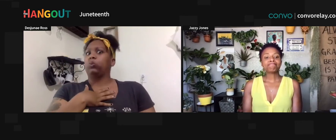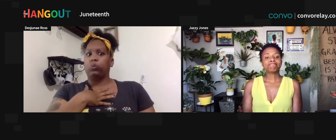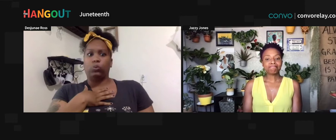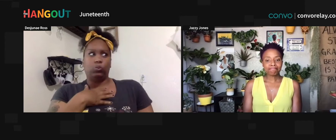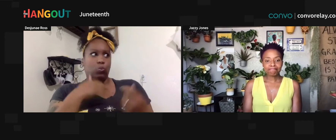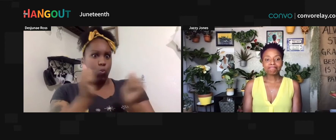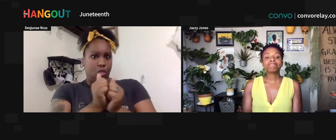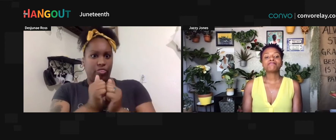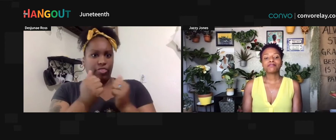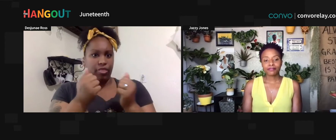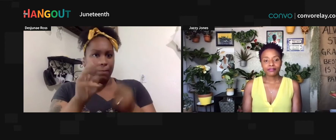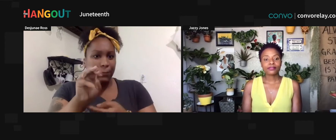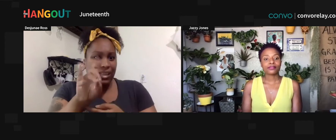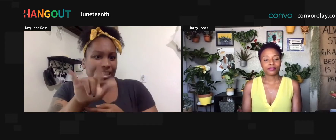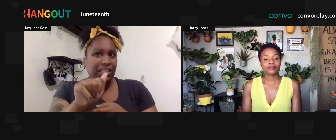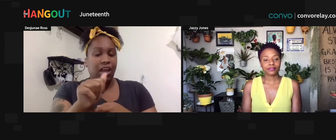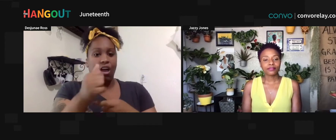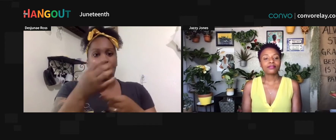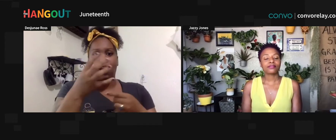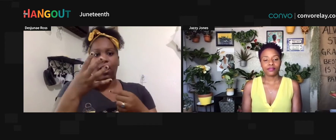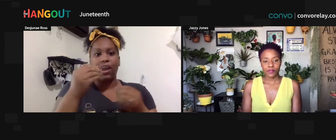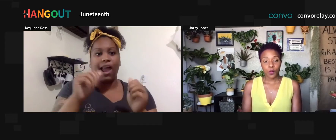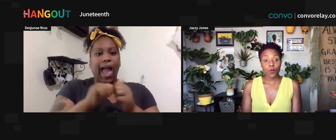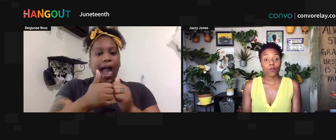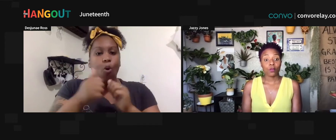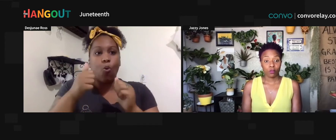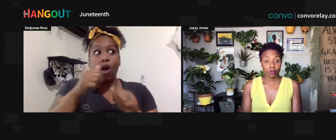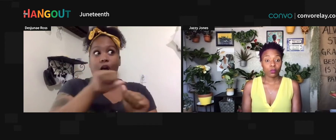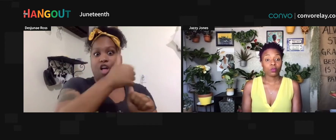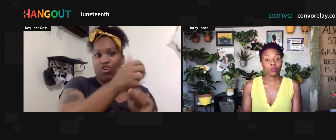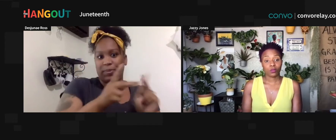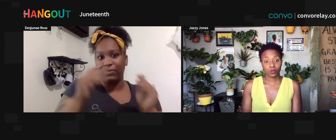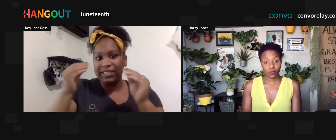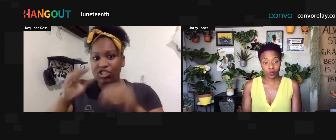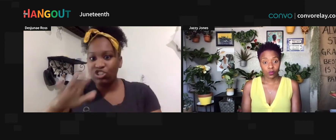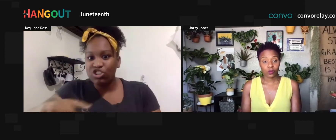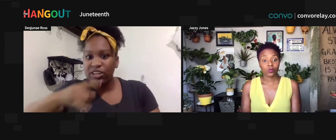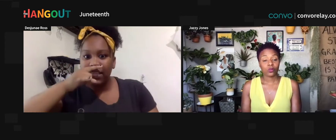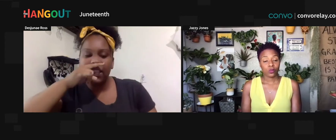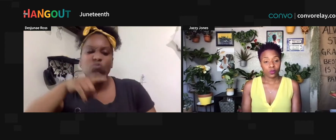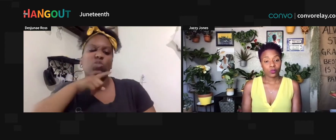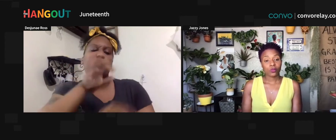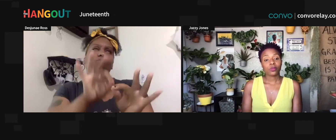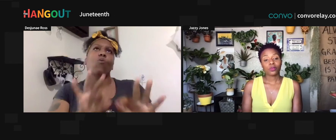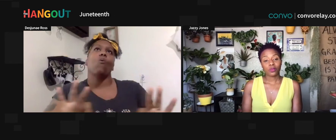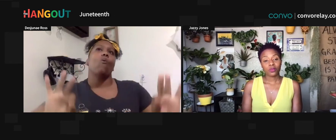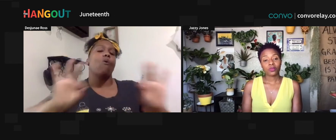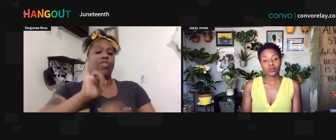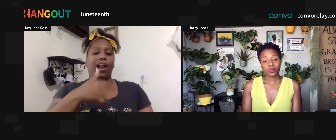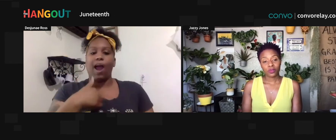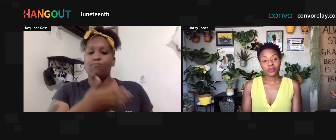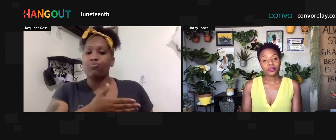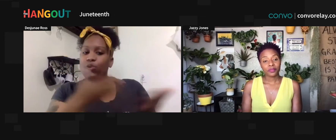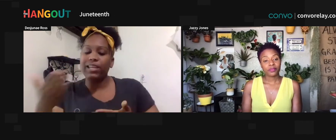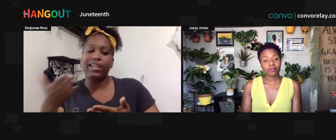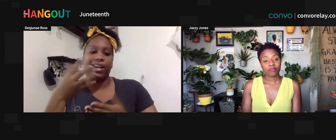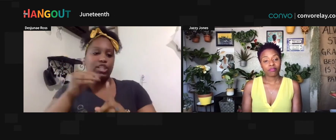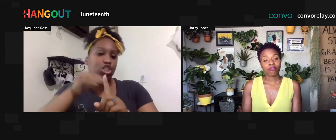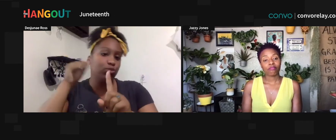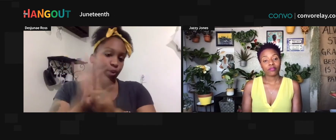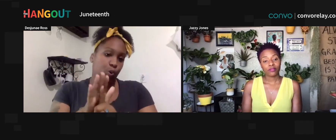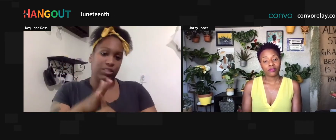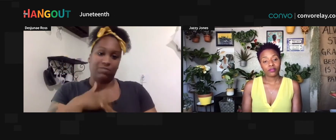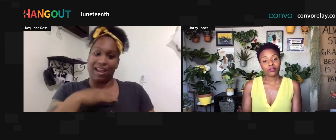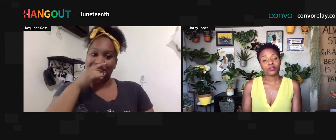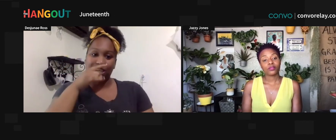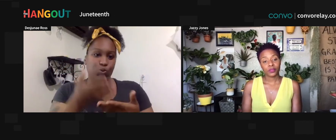know. And so, I mean, just everything going on with the media and then what people are teaching their children, I think it's